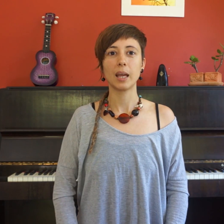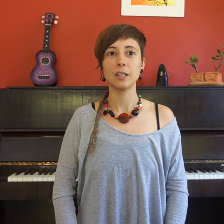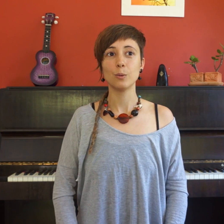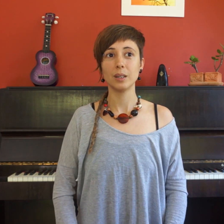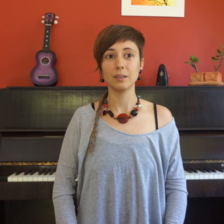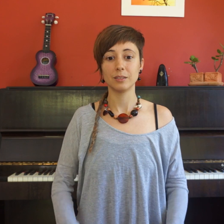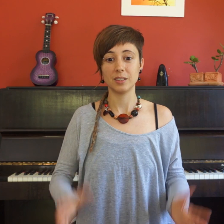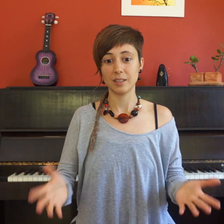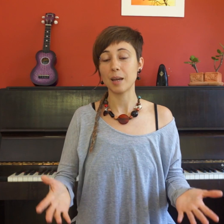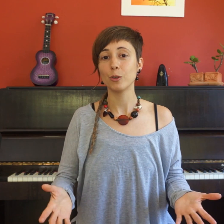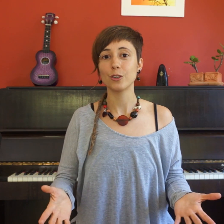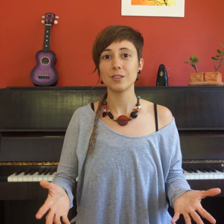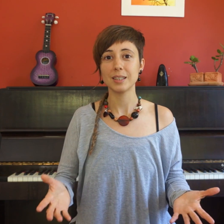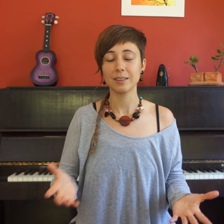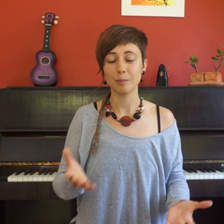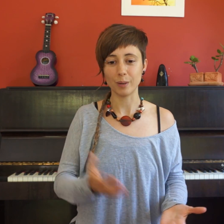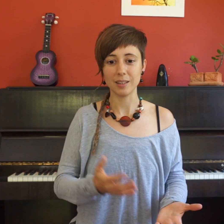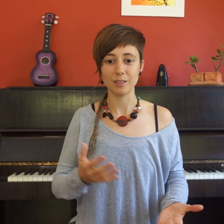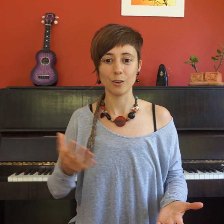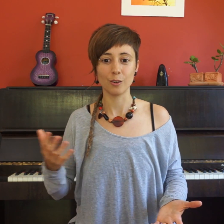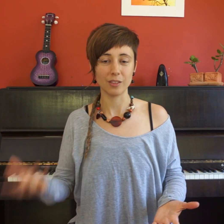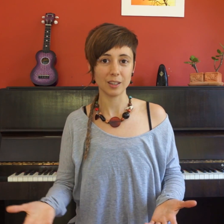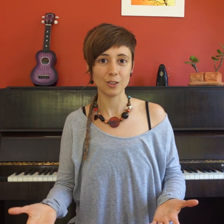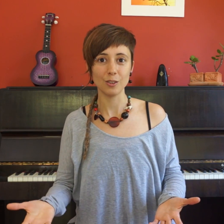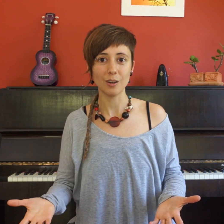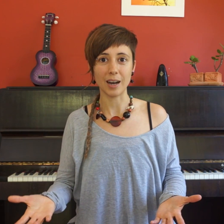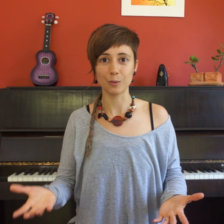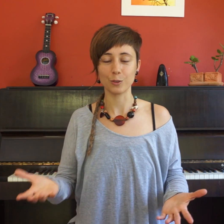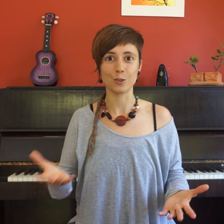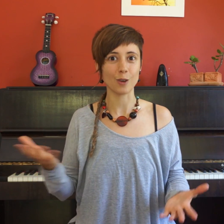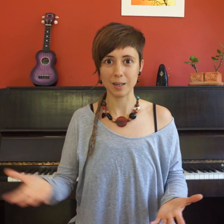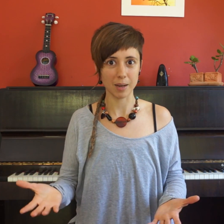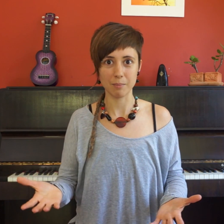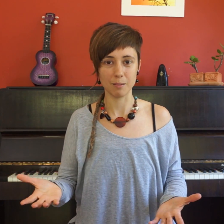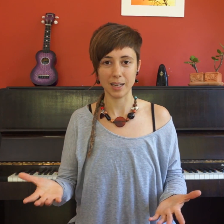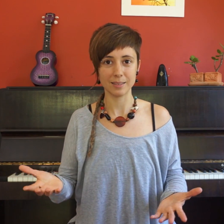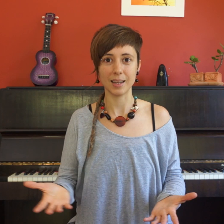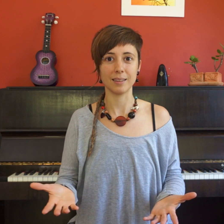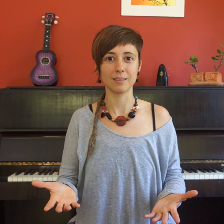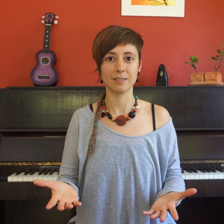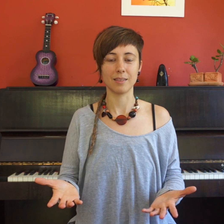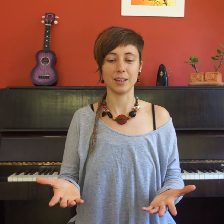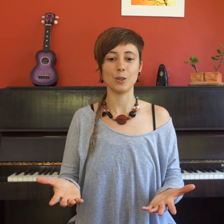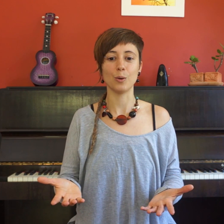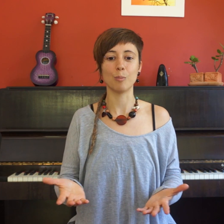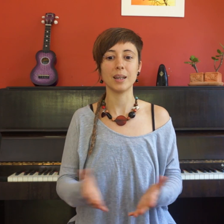You will notice that I'm not using please or thank you. I don't want to train my baby at saying thank you or